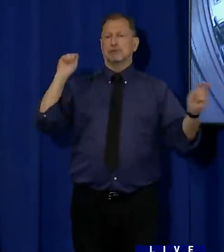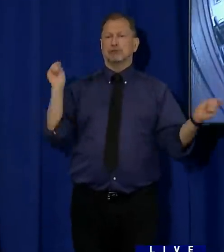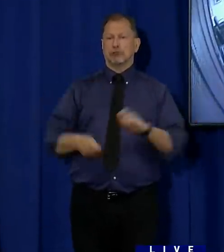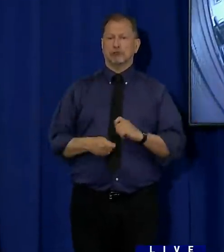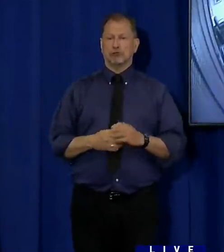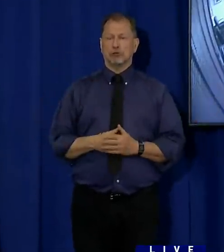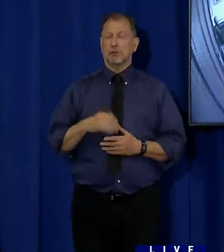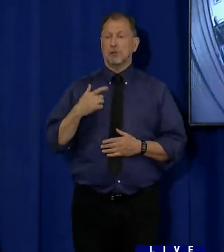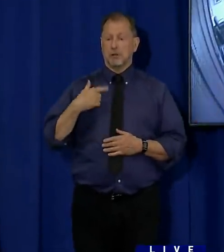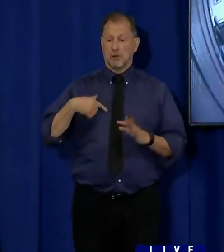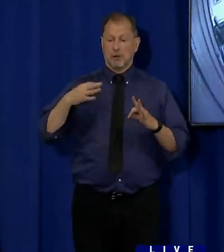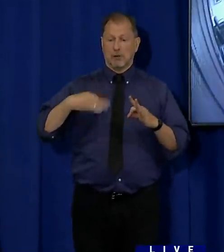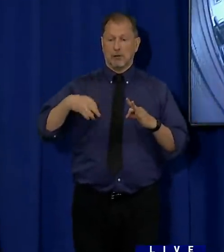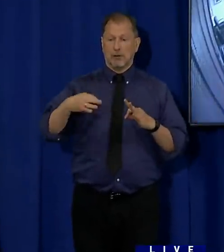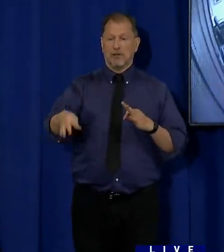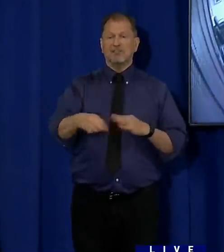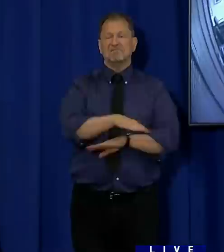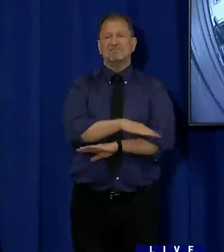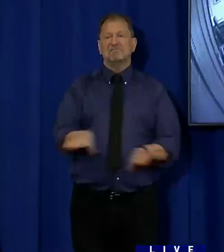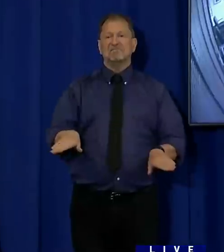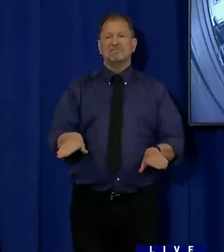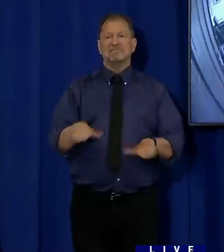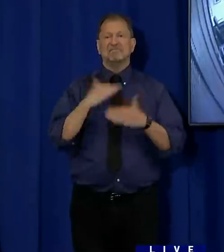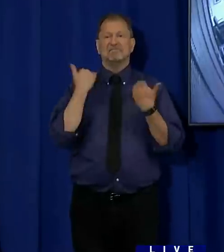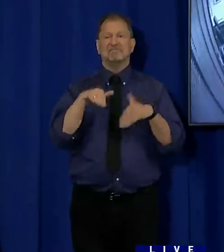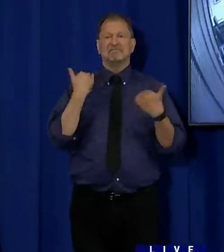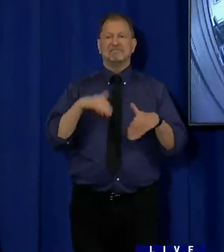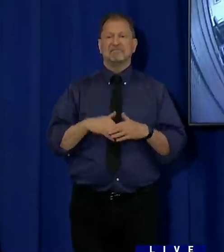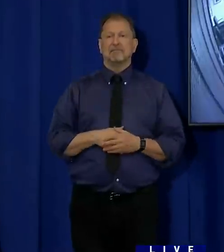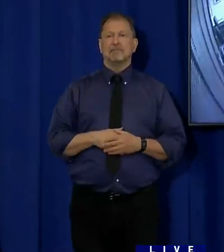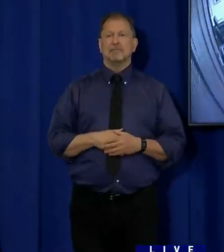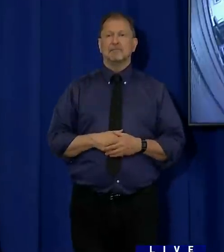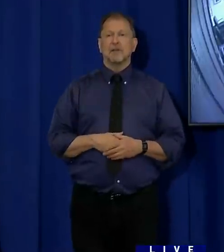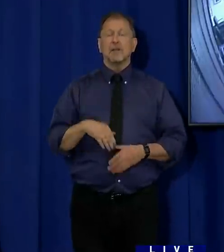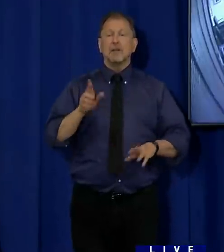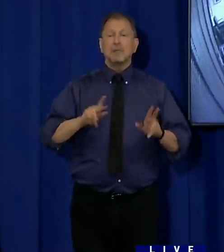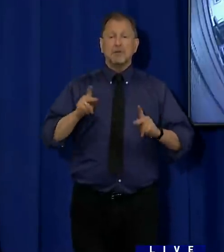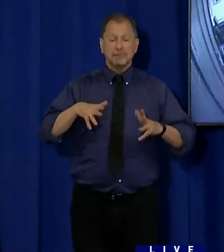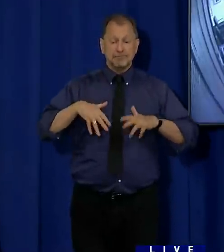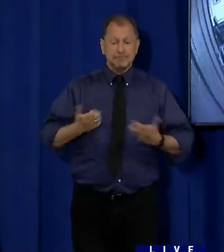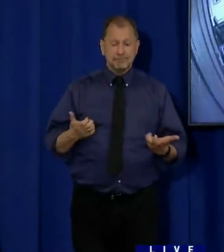over. Our people are impatient, and rightfully so.